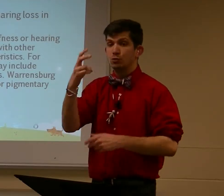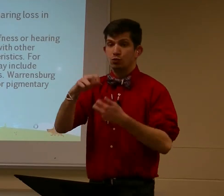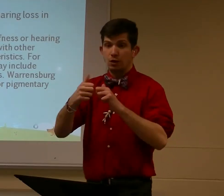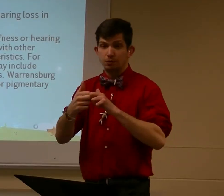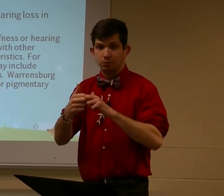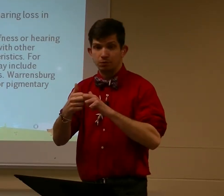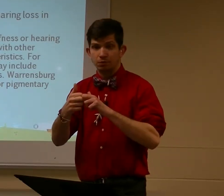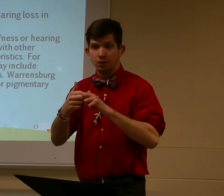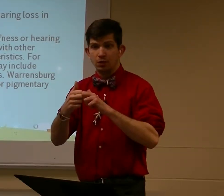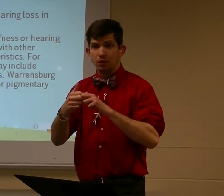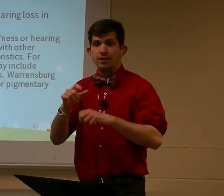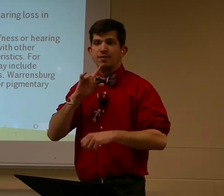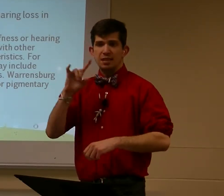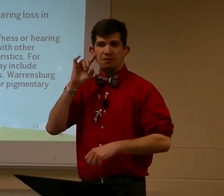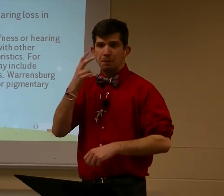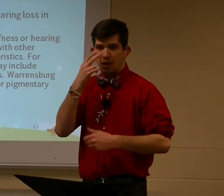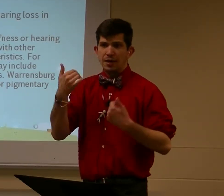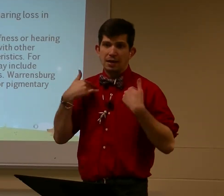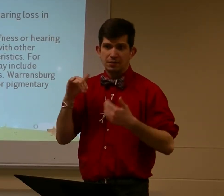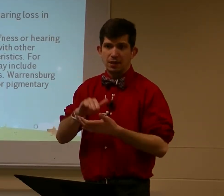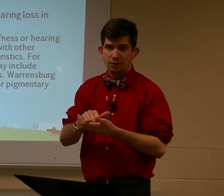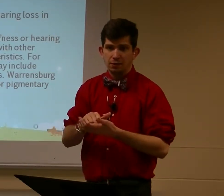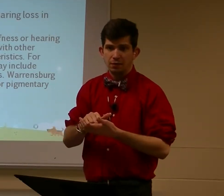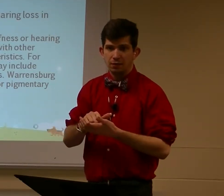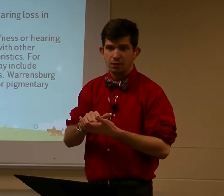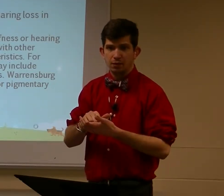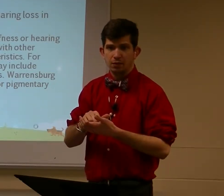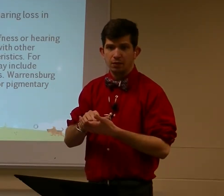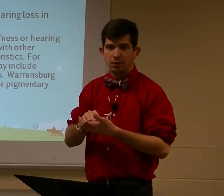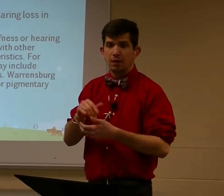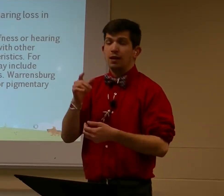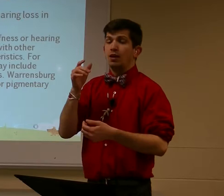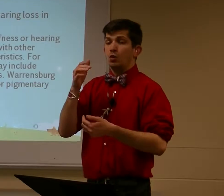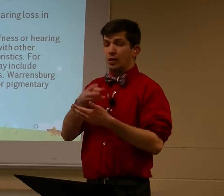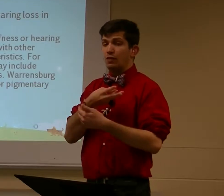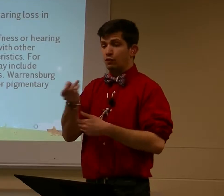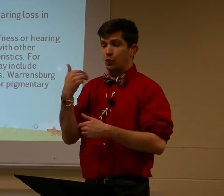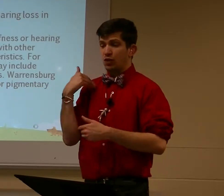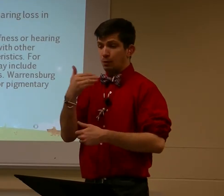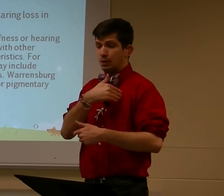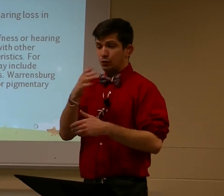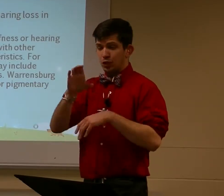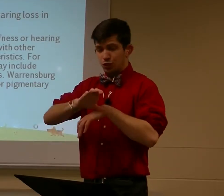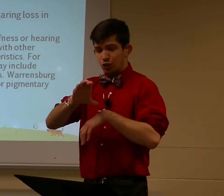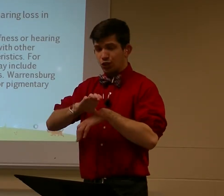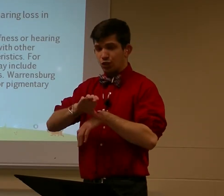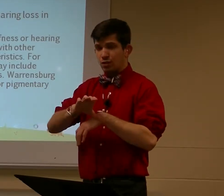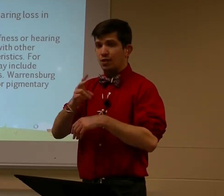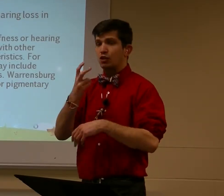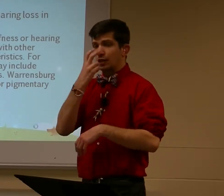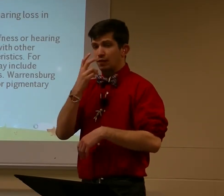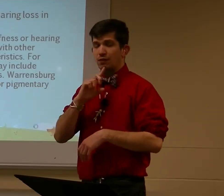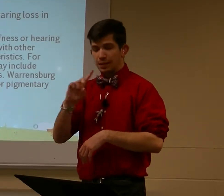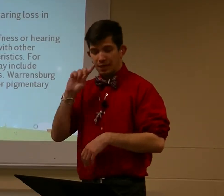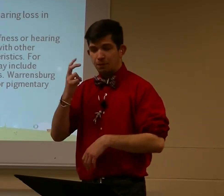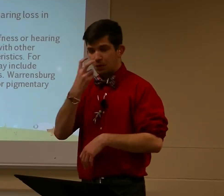problem. The deaf and blind has that. We have a few of our members at church that are deaf and blind.